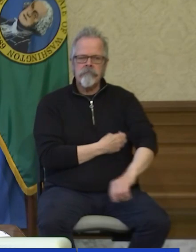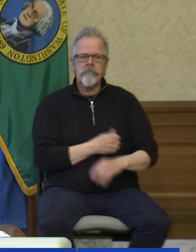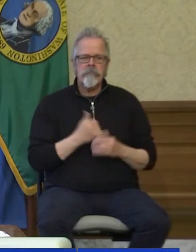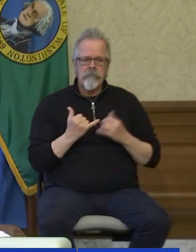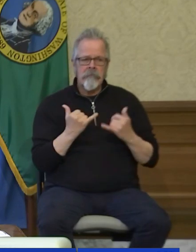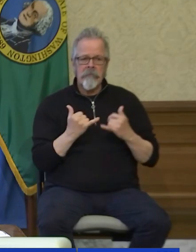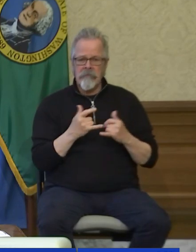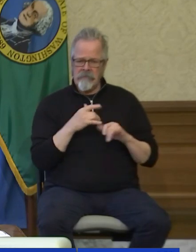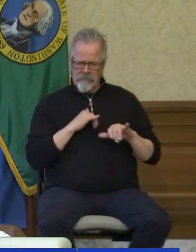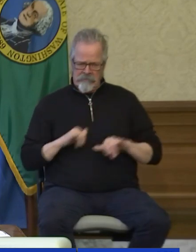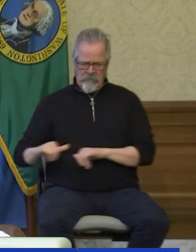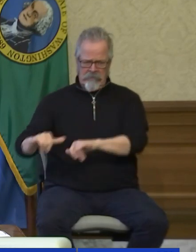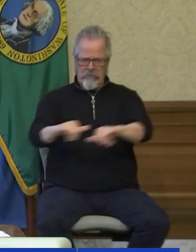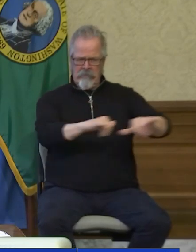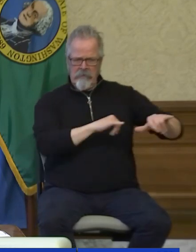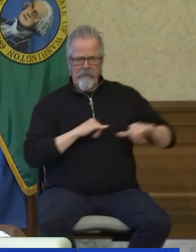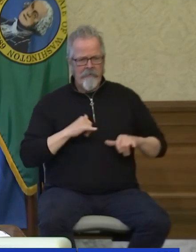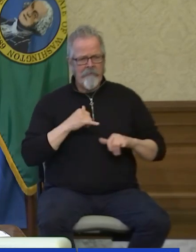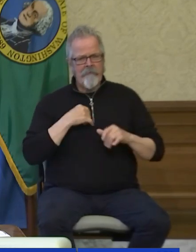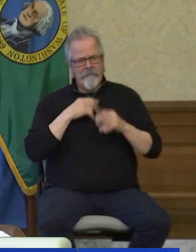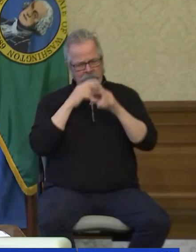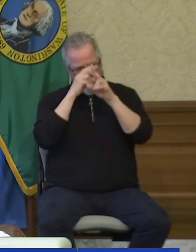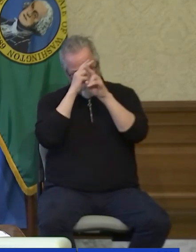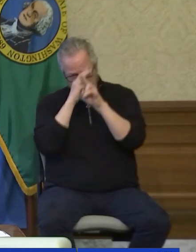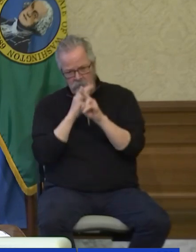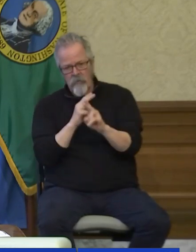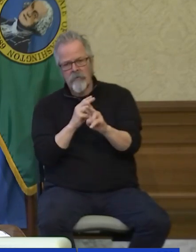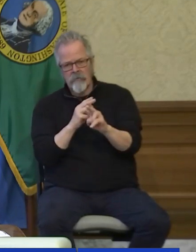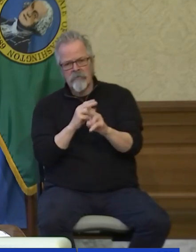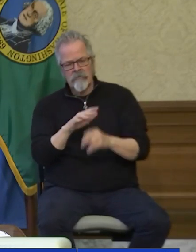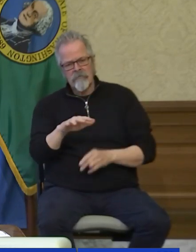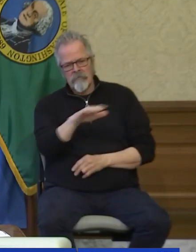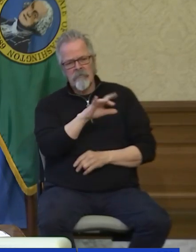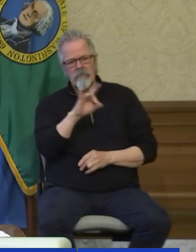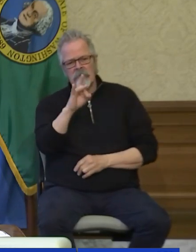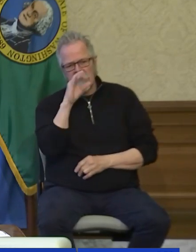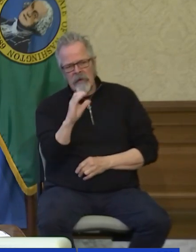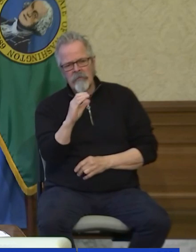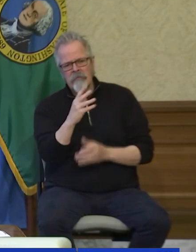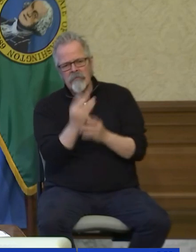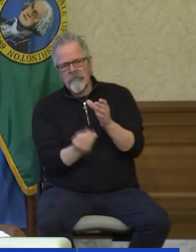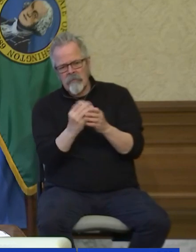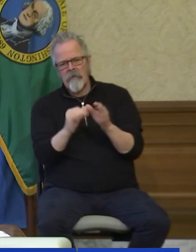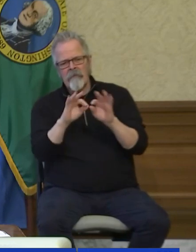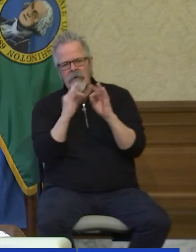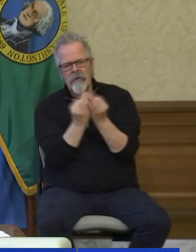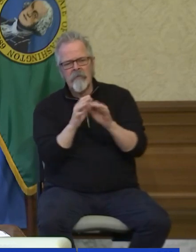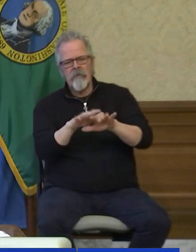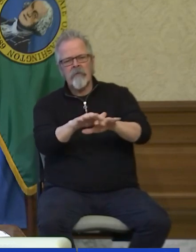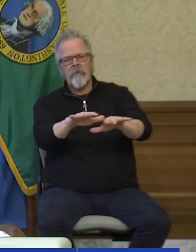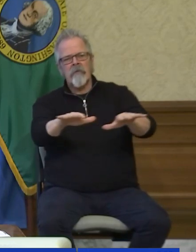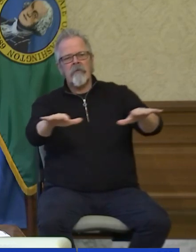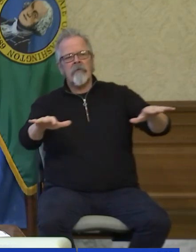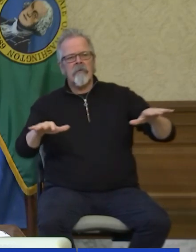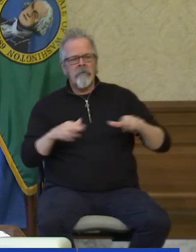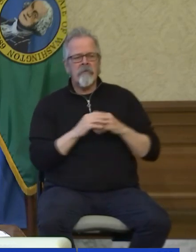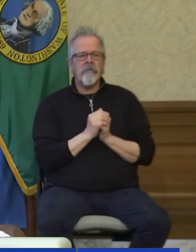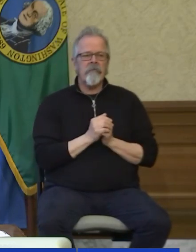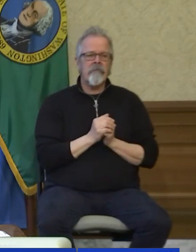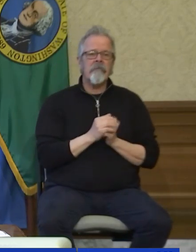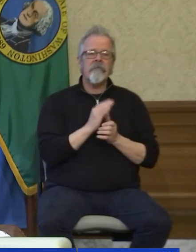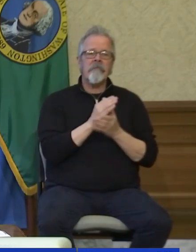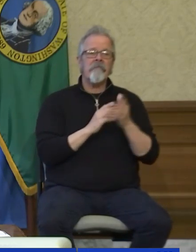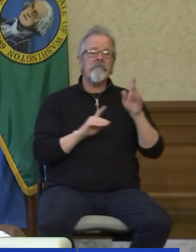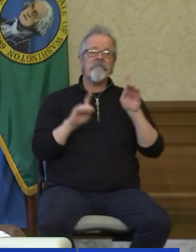Now, some people have argued that this threat is exaggerated, that the death rate doesn't warrant a vigorous